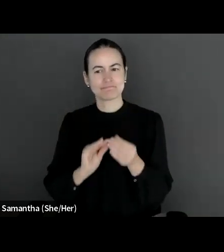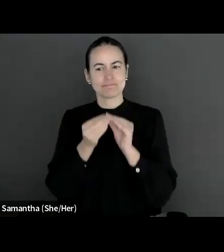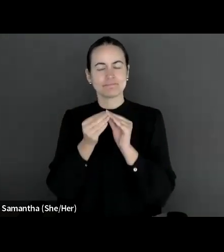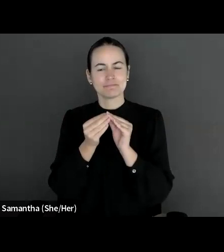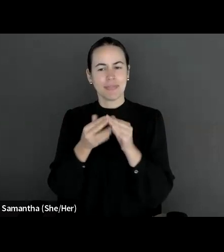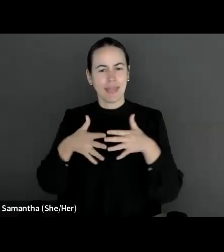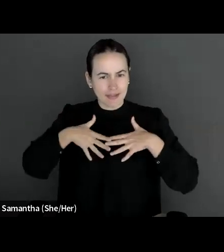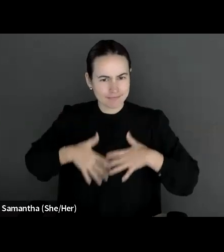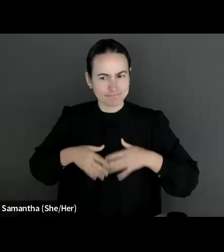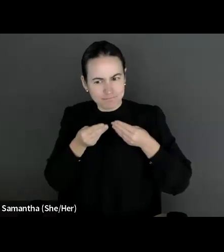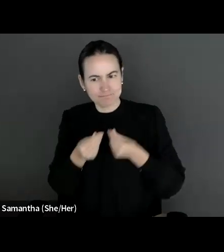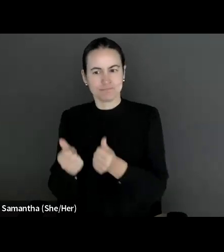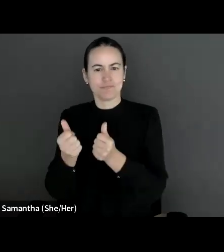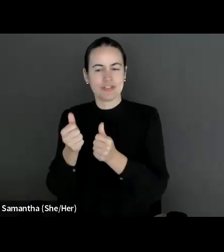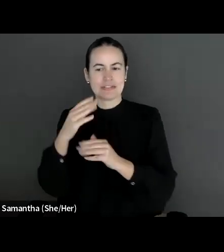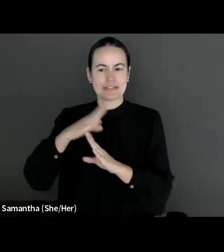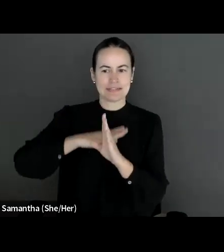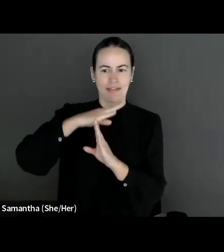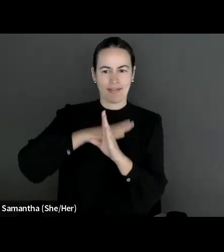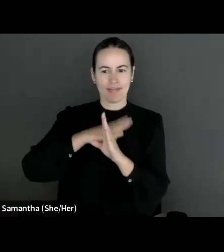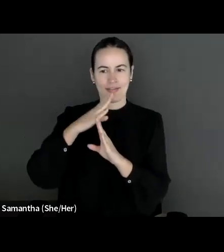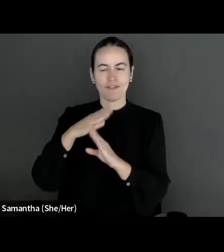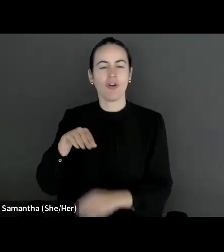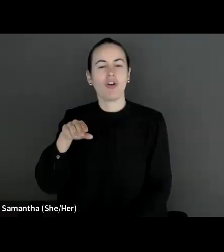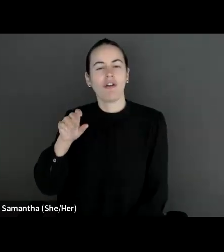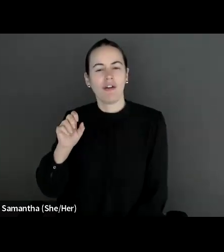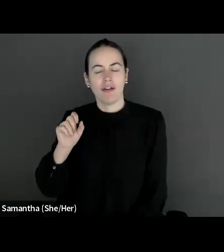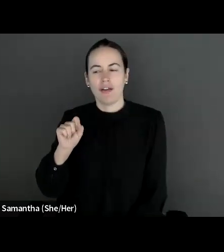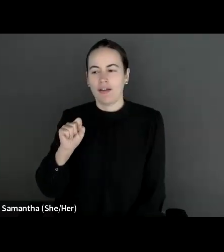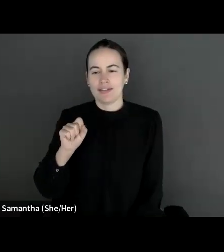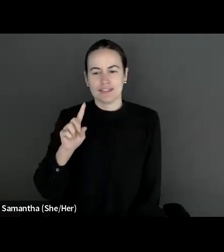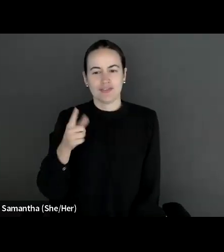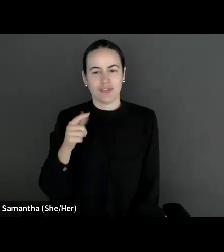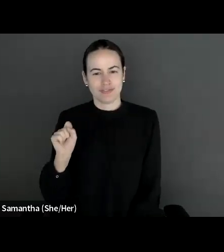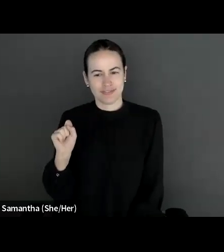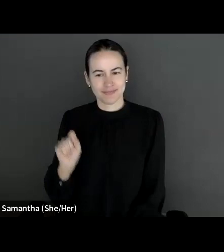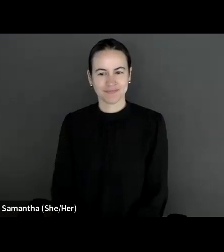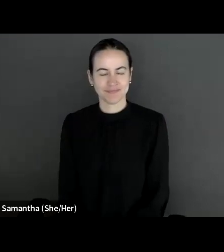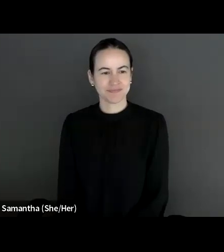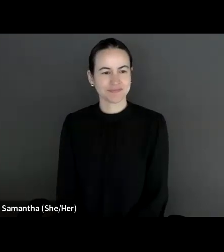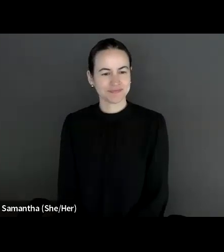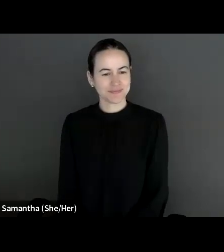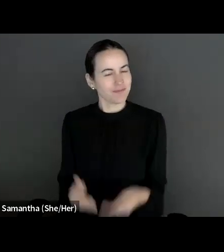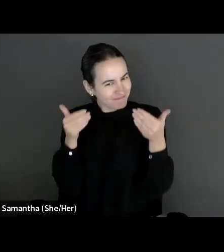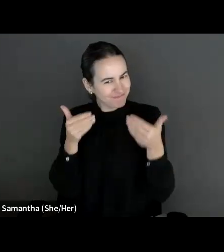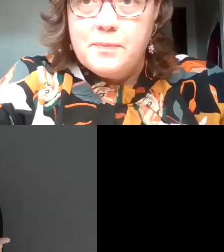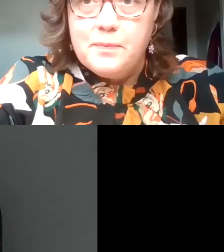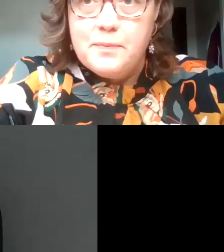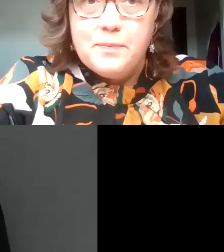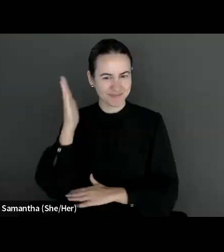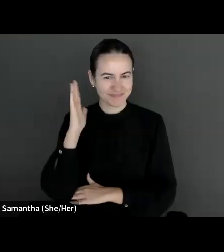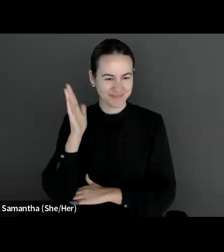German Sign Language. So welcome, and please go ahead with your presentation.